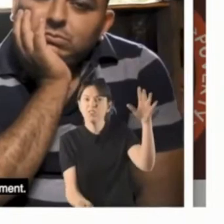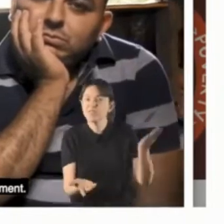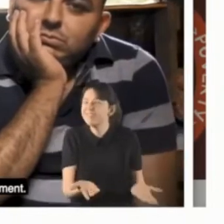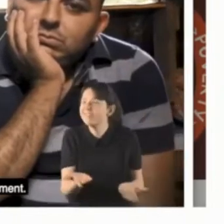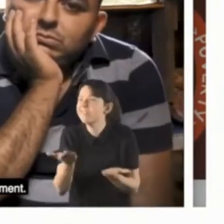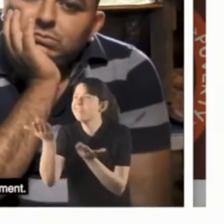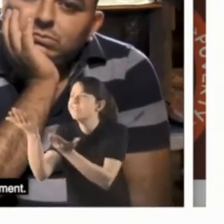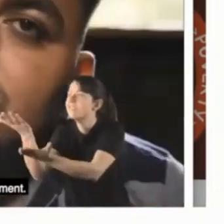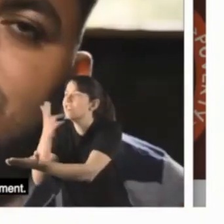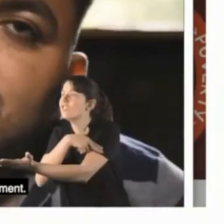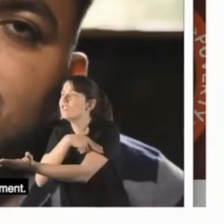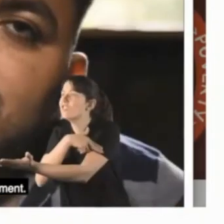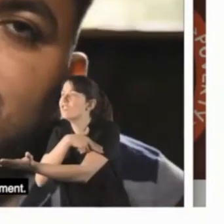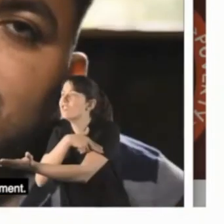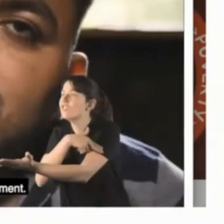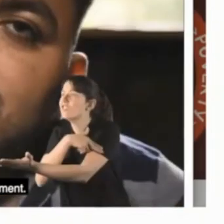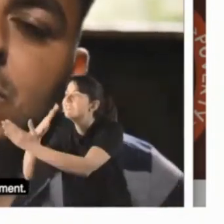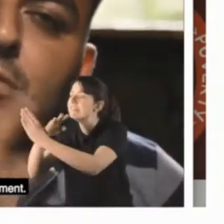the treatment.